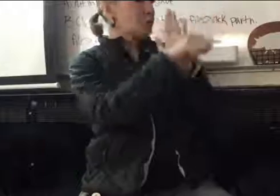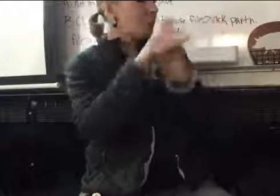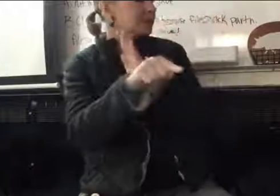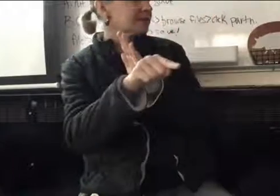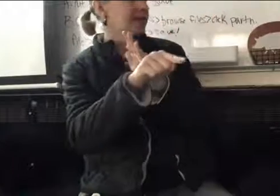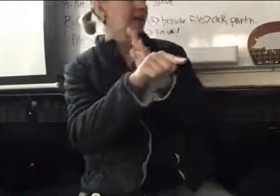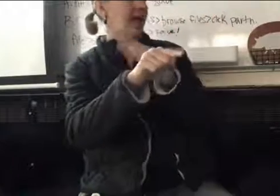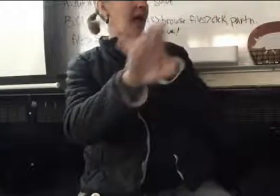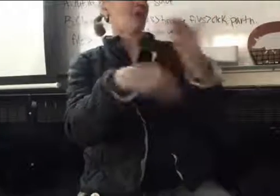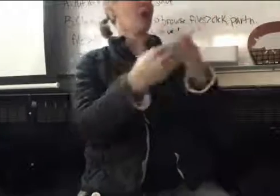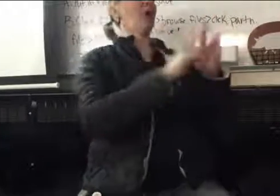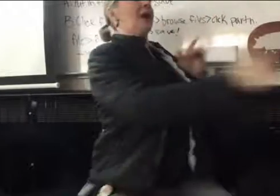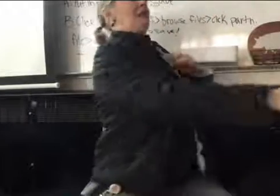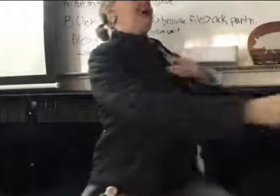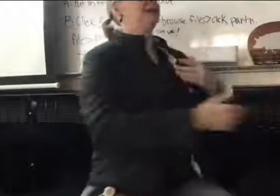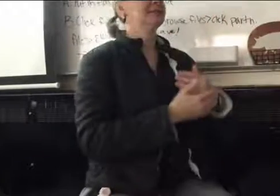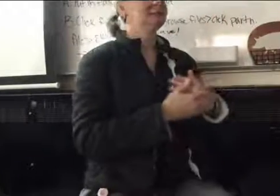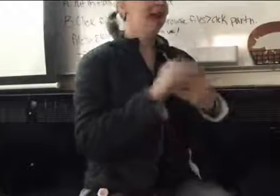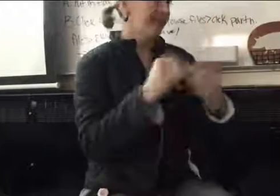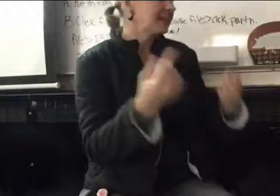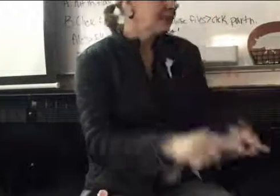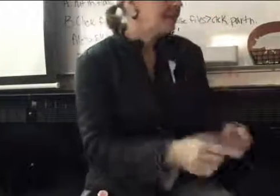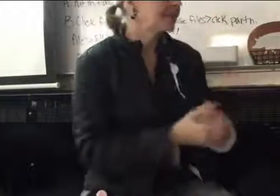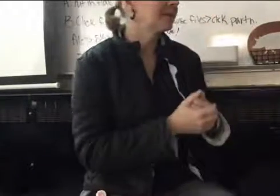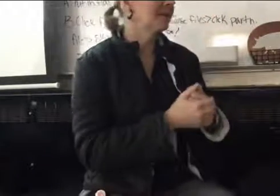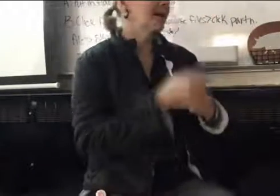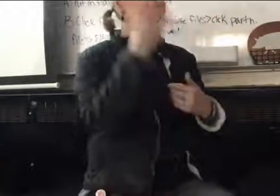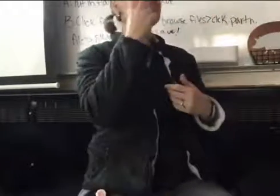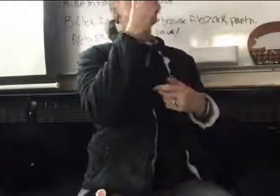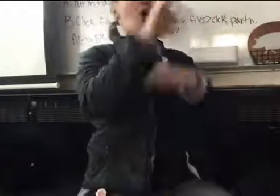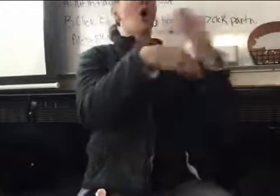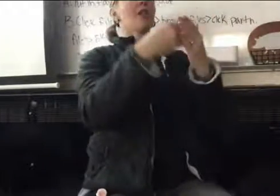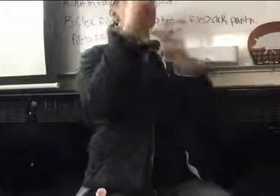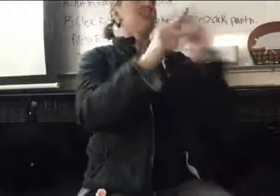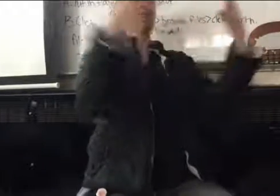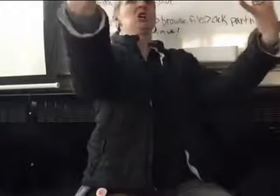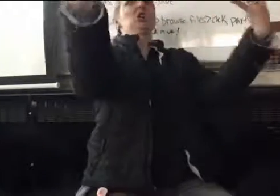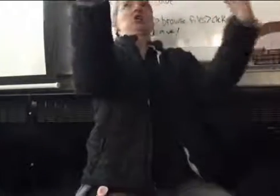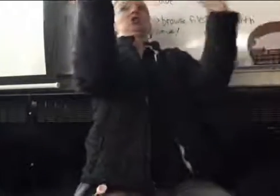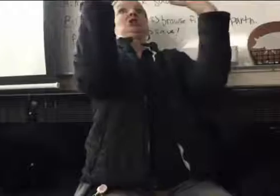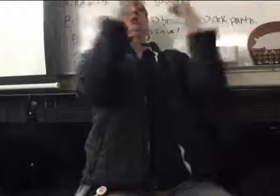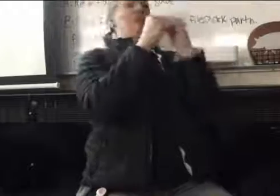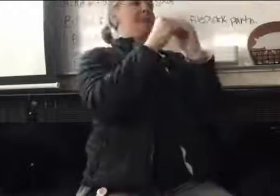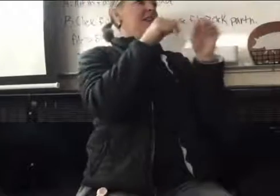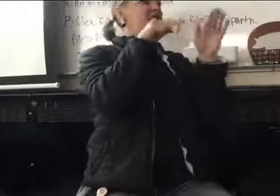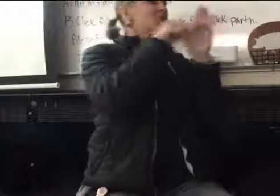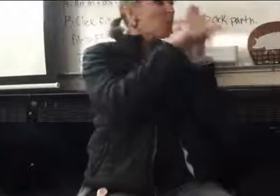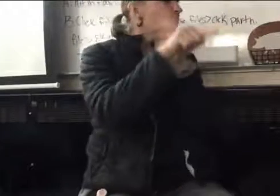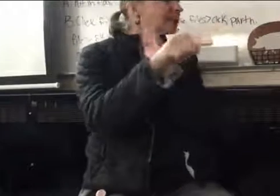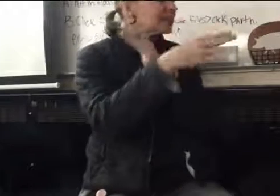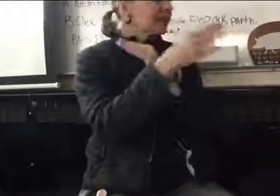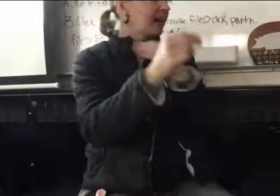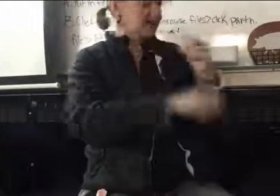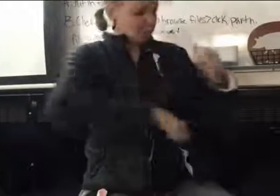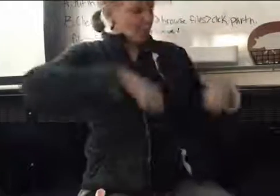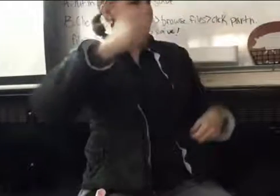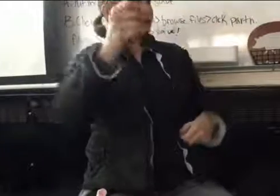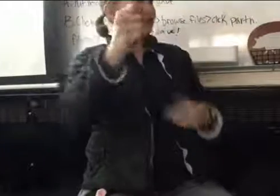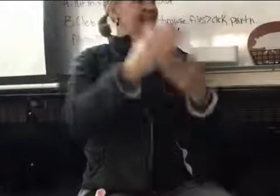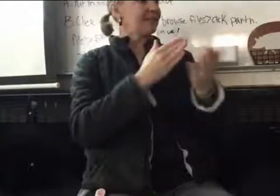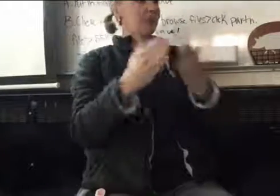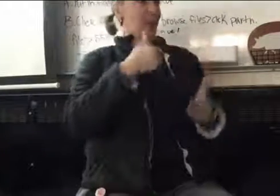And that's exactly what happened, is they saw all these people running at them with swords and bayonets, and even though they had